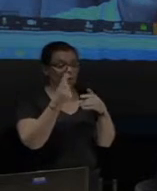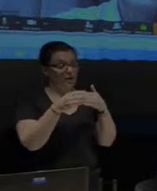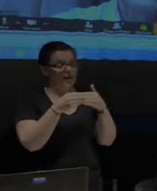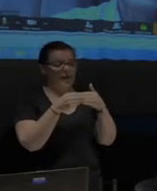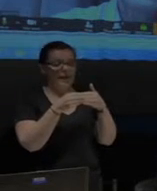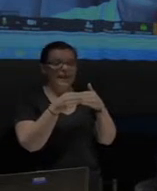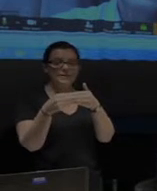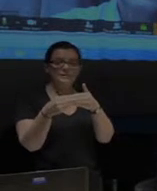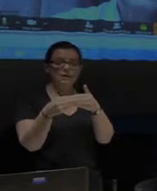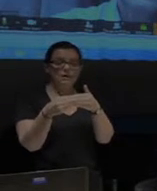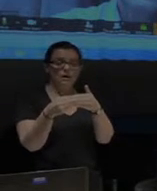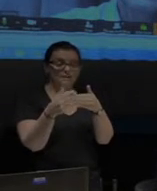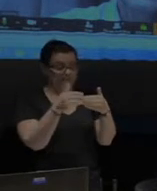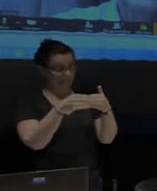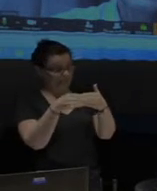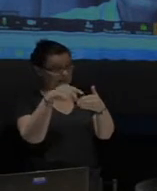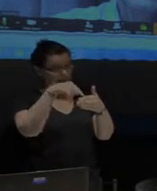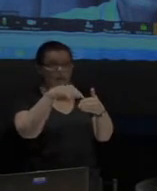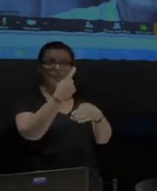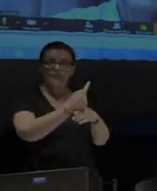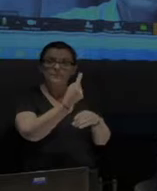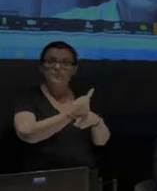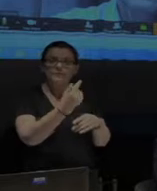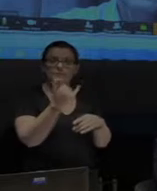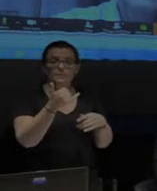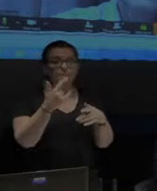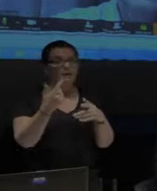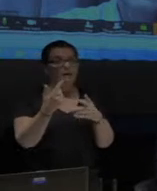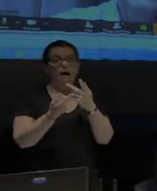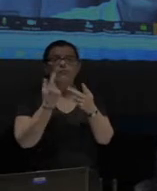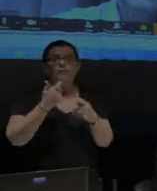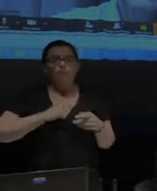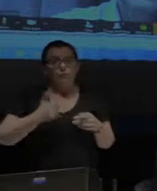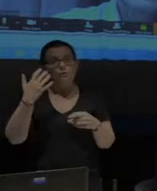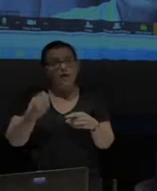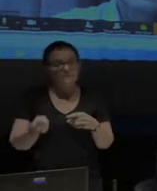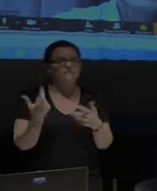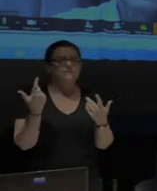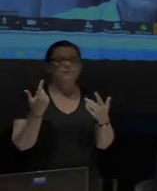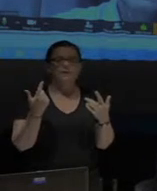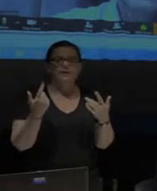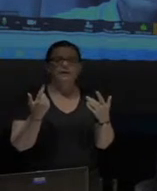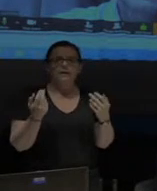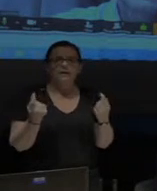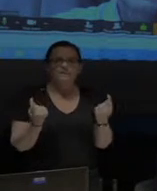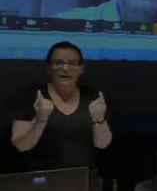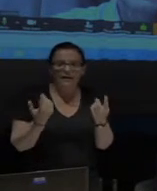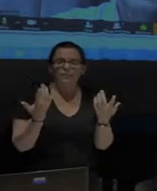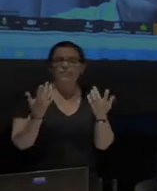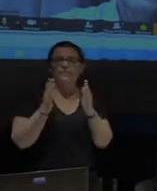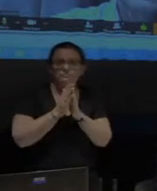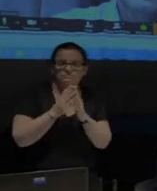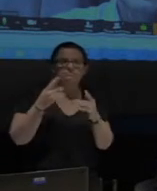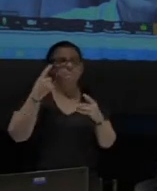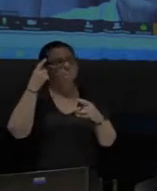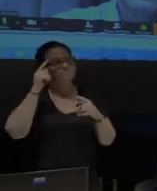a faith community, something that they do in their borough, in their town, whether that's something in an organised community